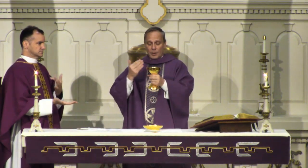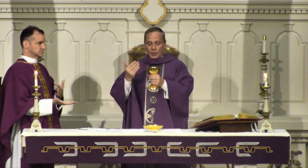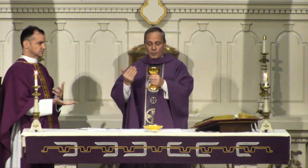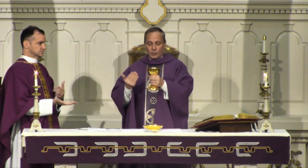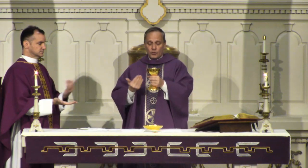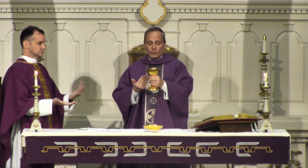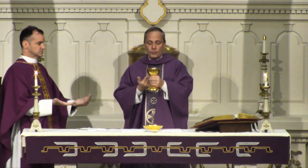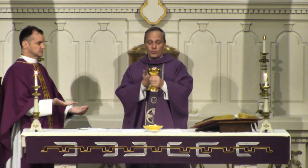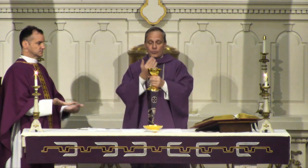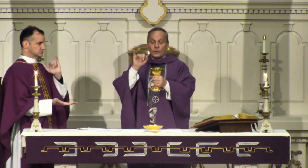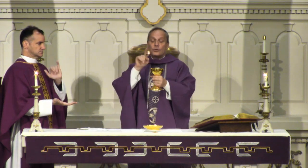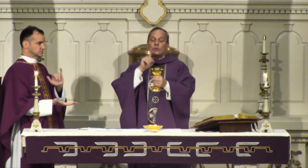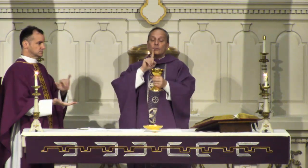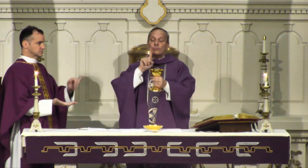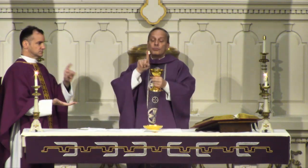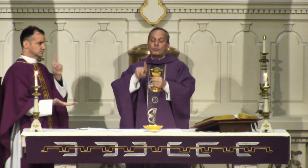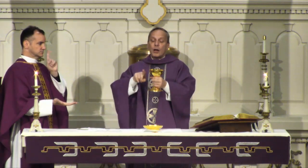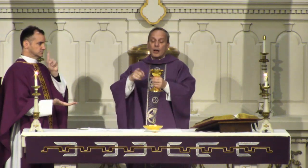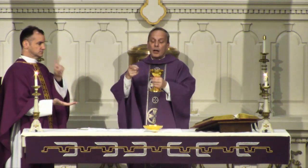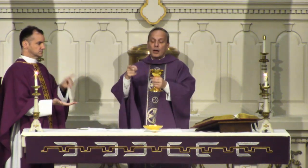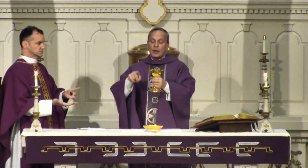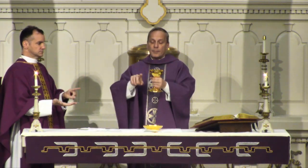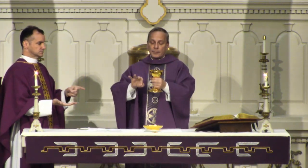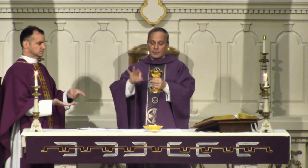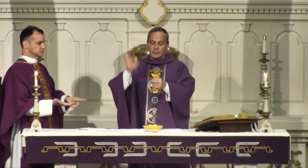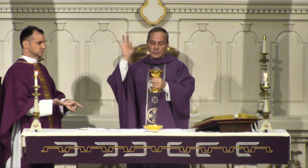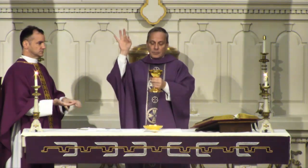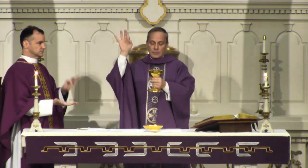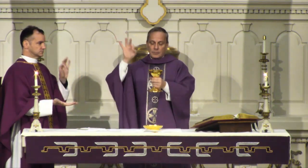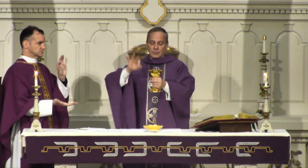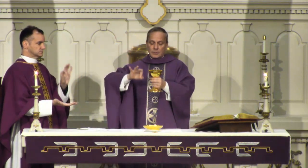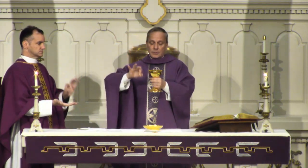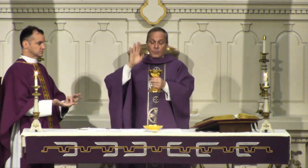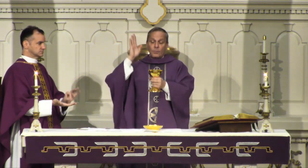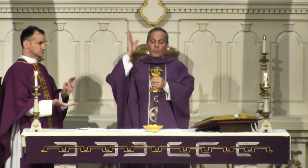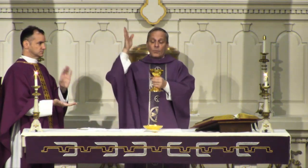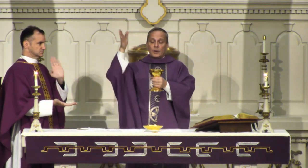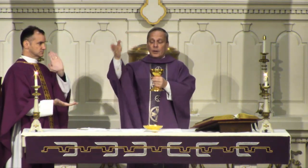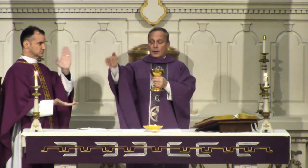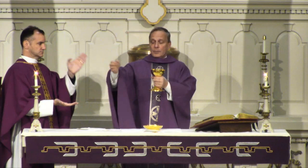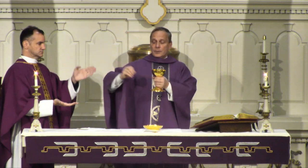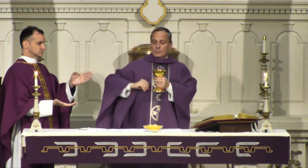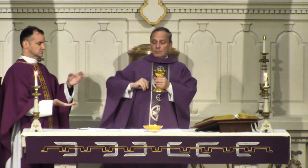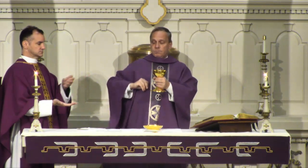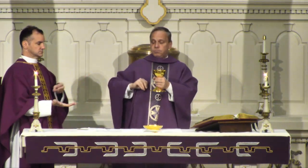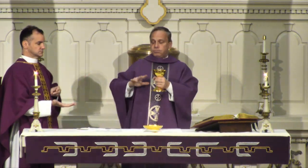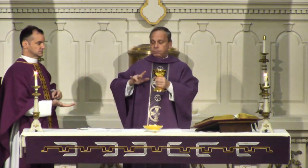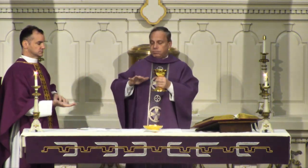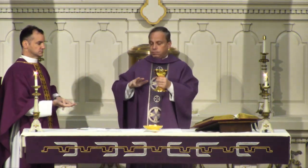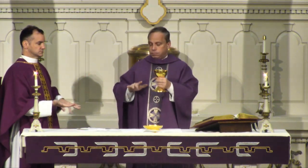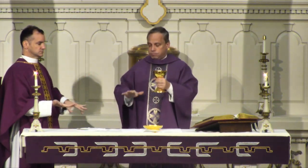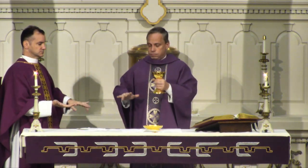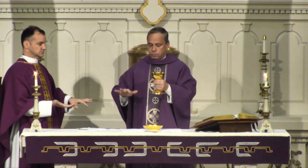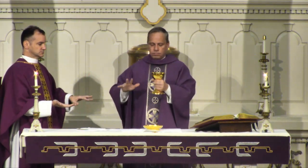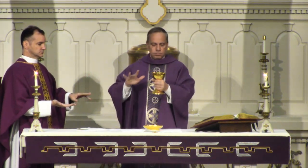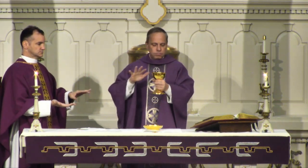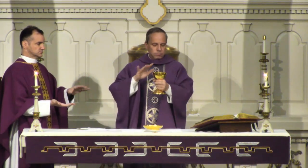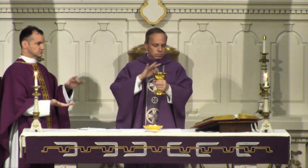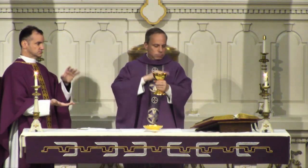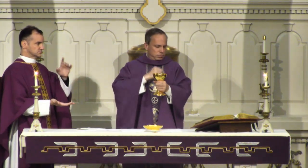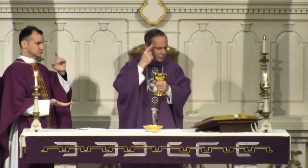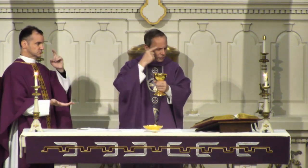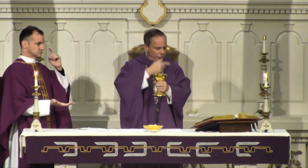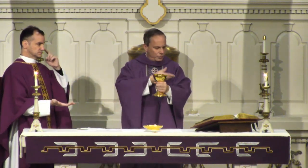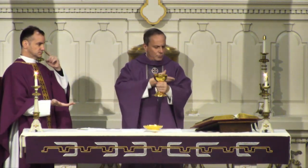blood, the blood of the new and eternal covenant, which will be poured out for